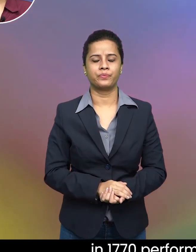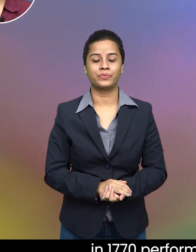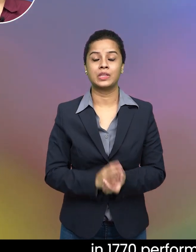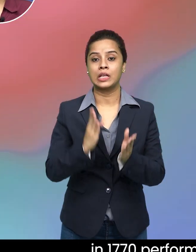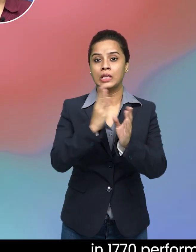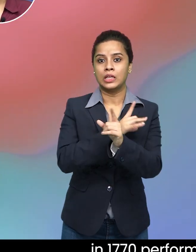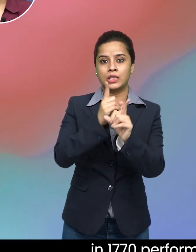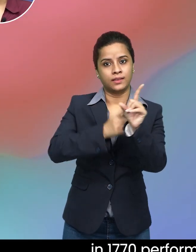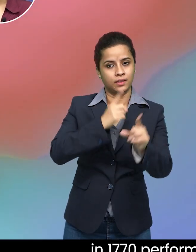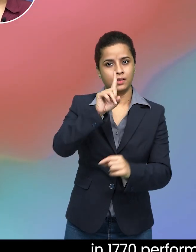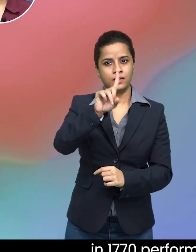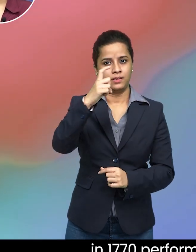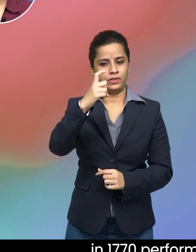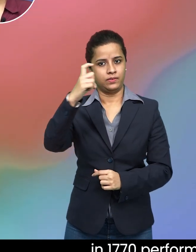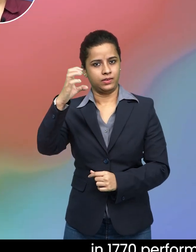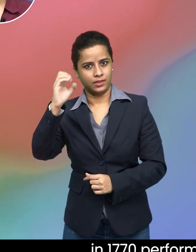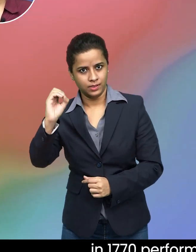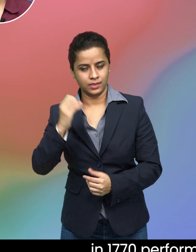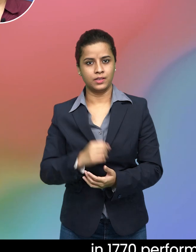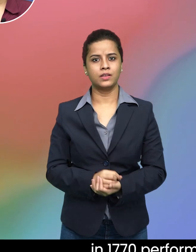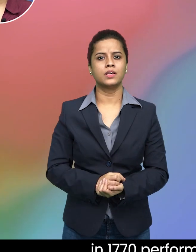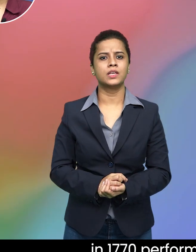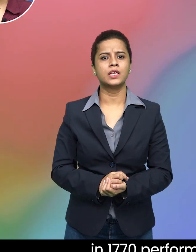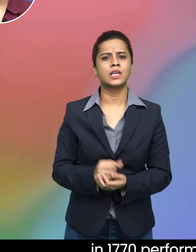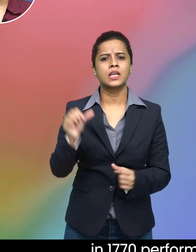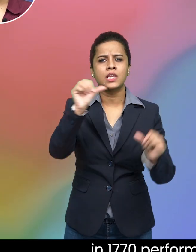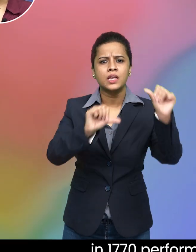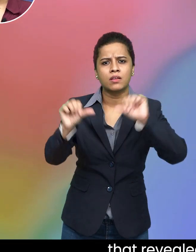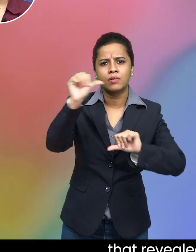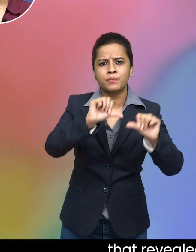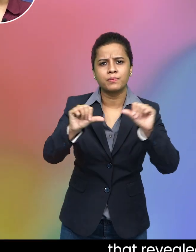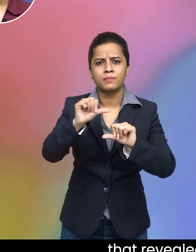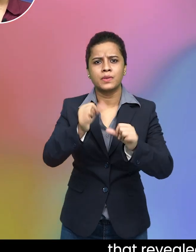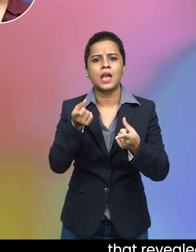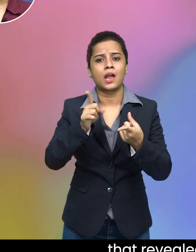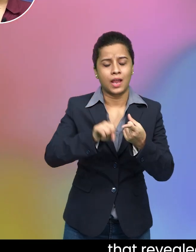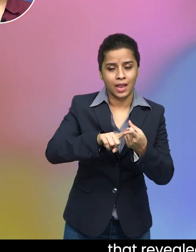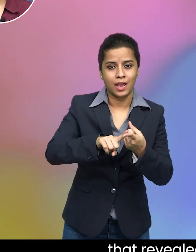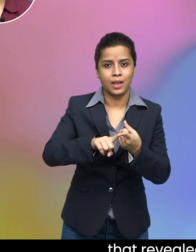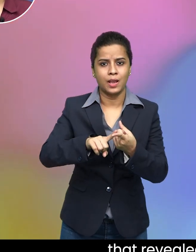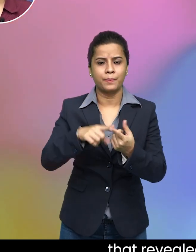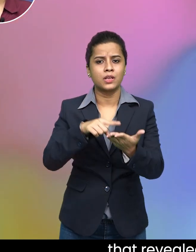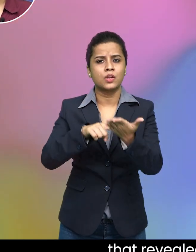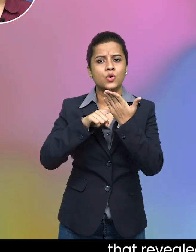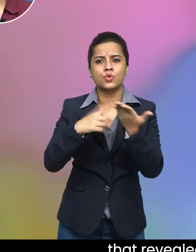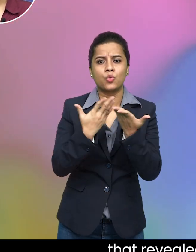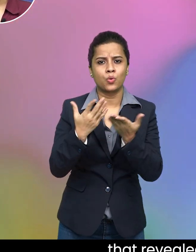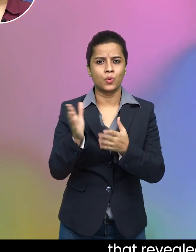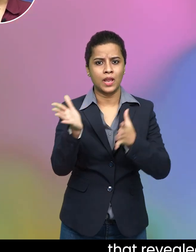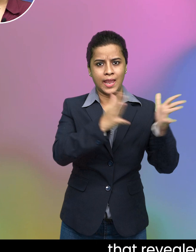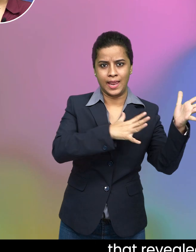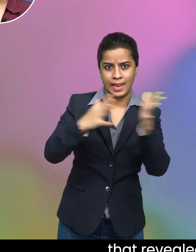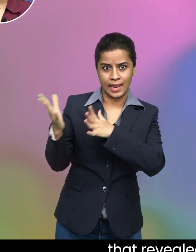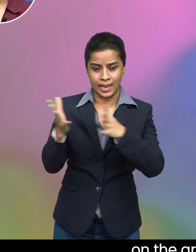In 1770, performed a series of experiments that revealed the essential role of